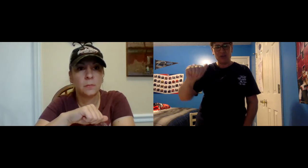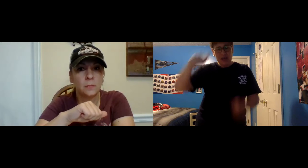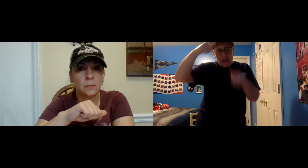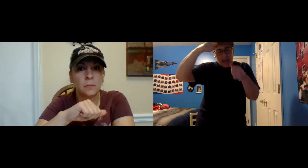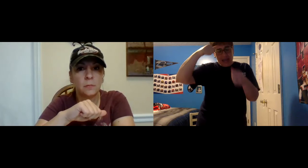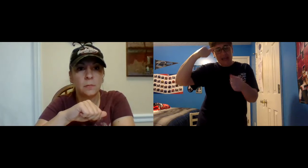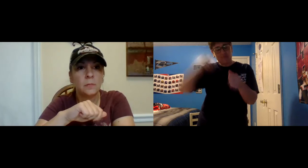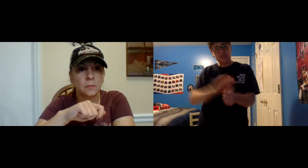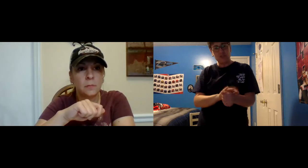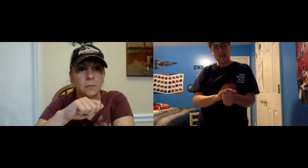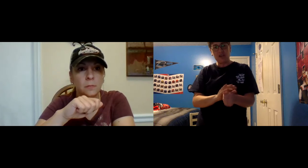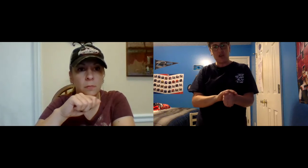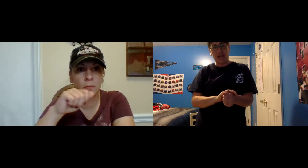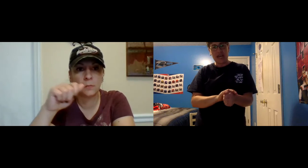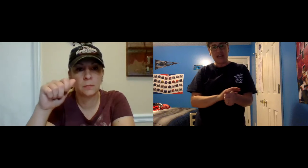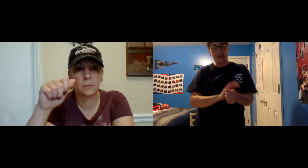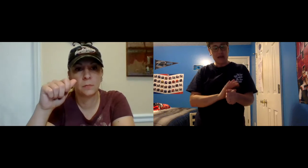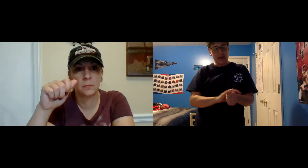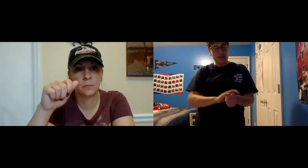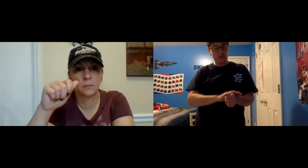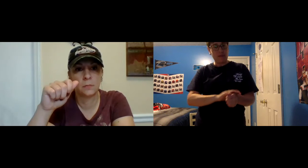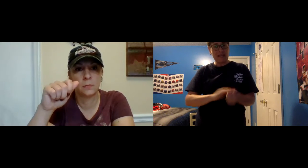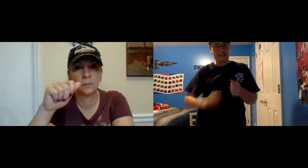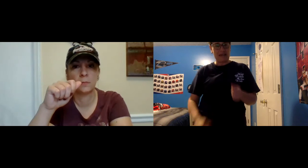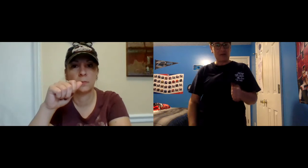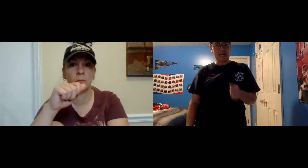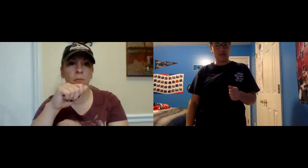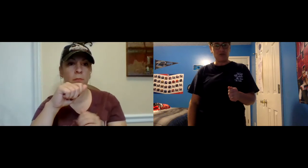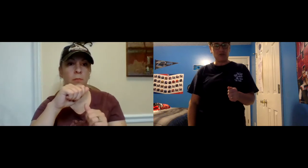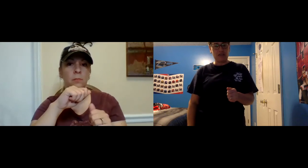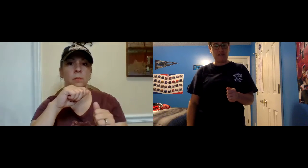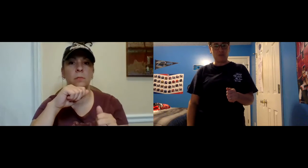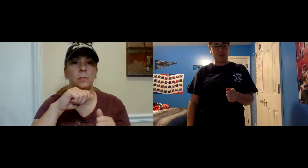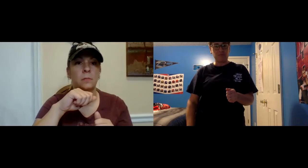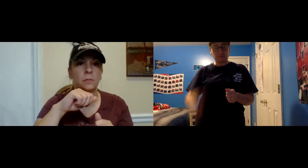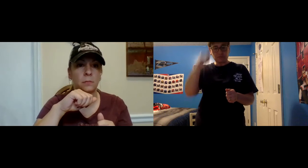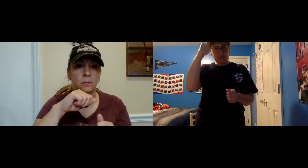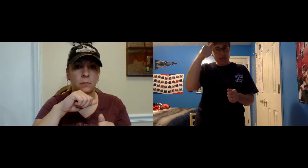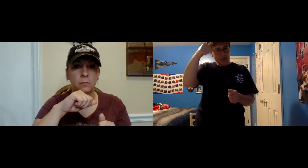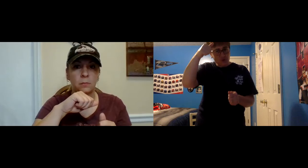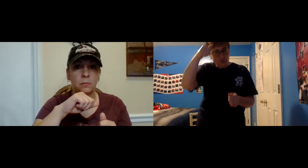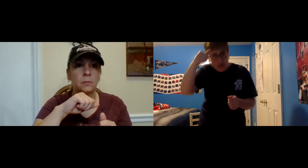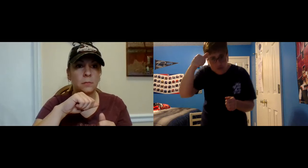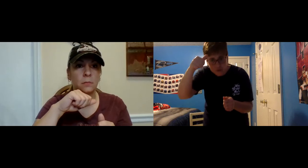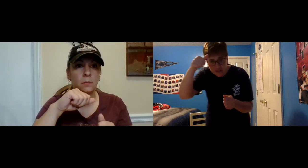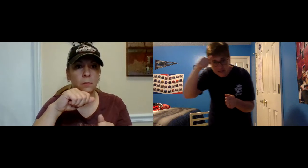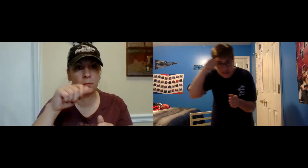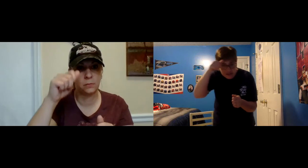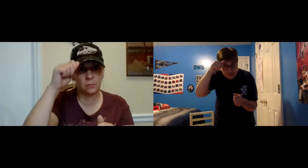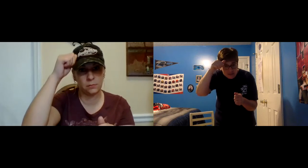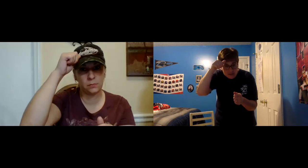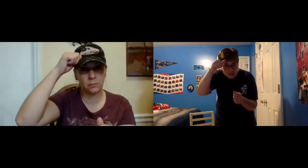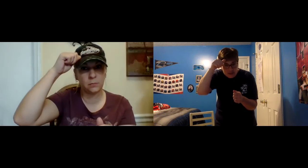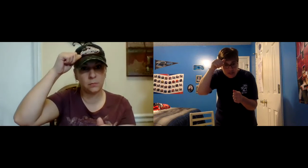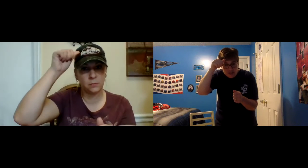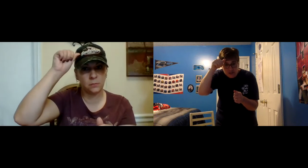though. And so you've got your A as your base down here, your left one. And your right one